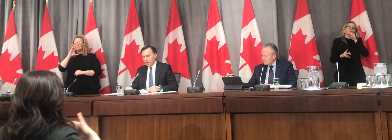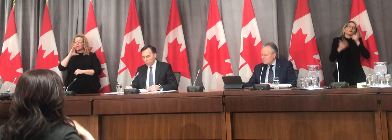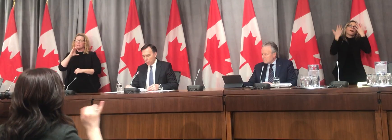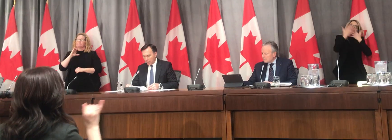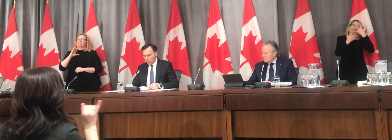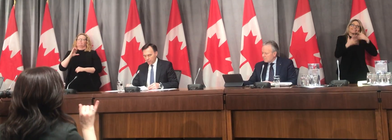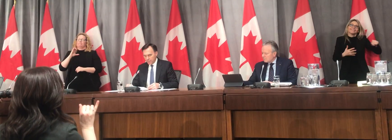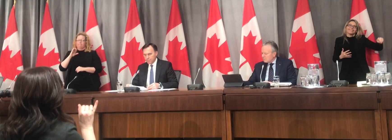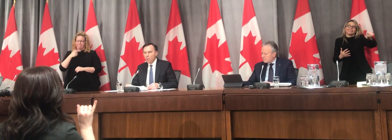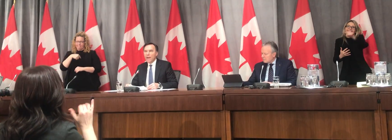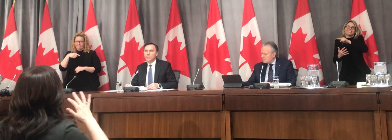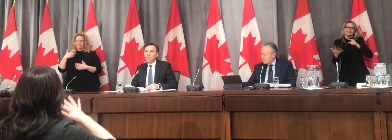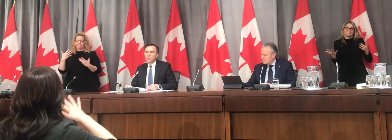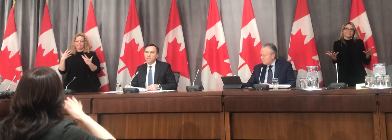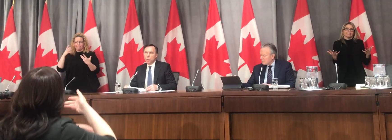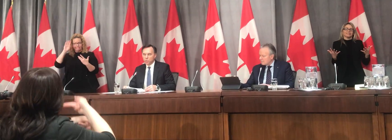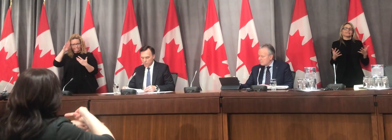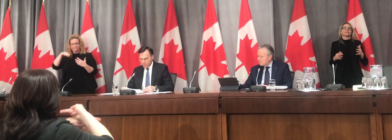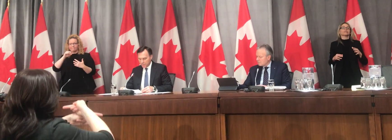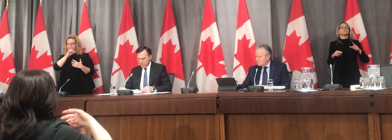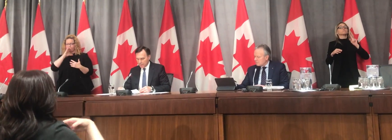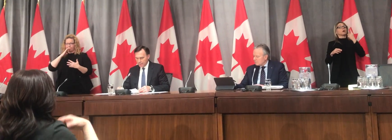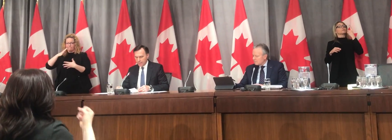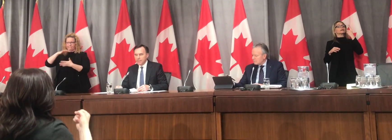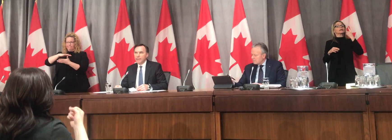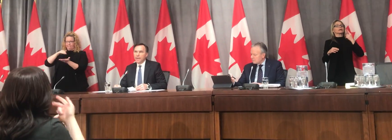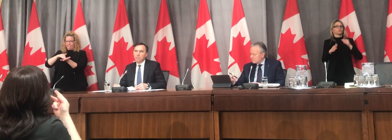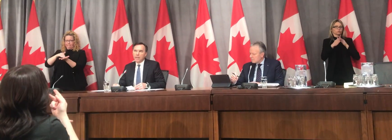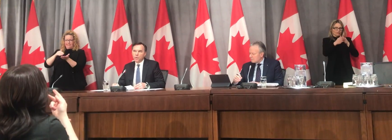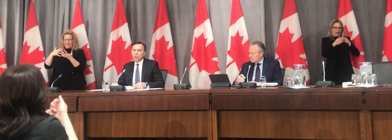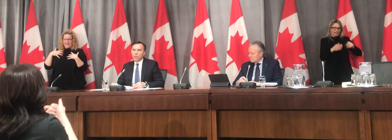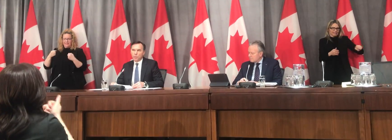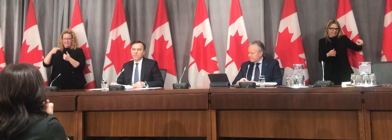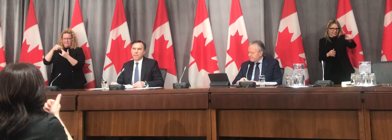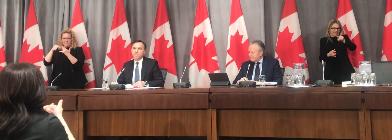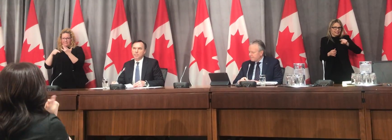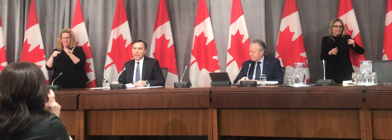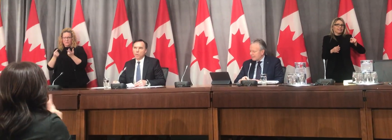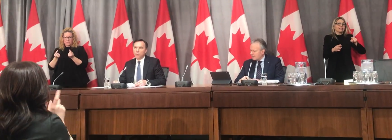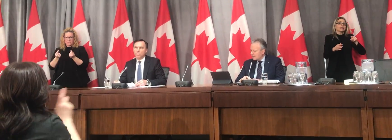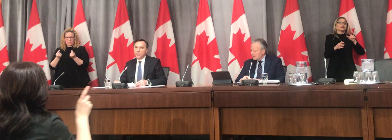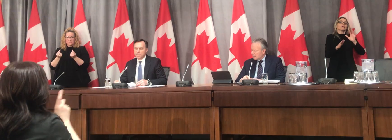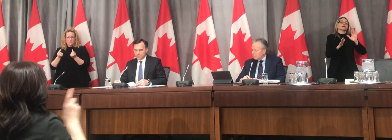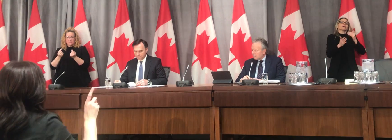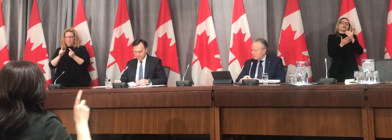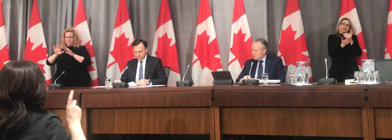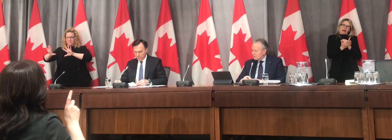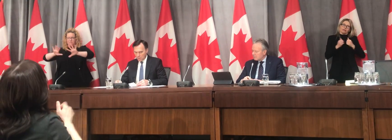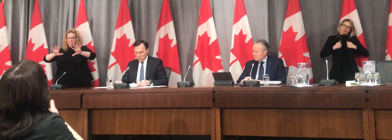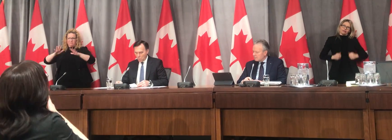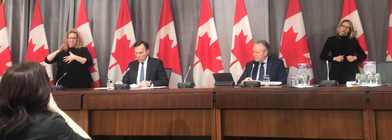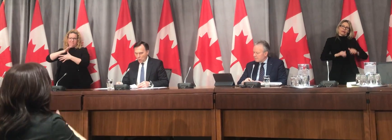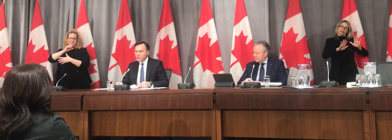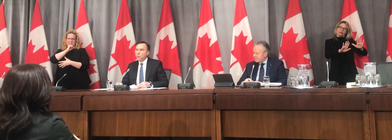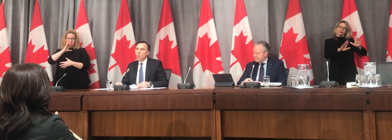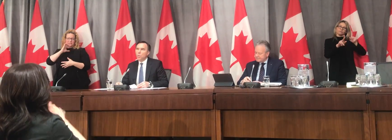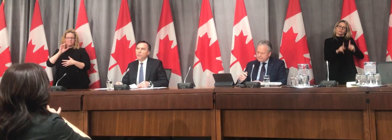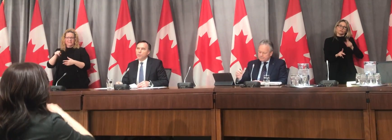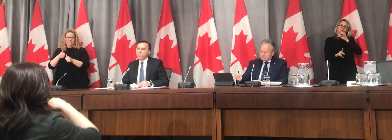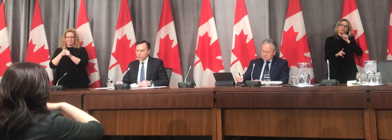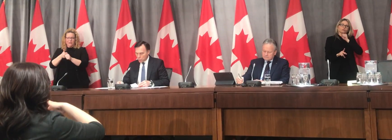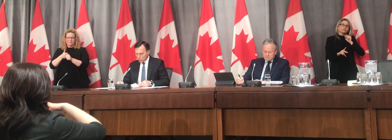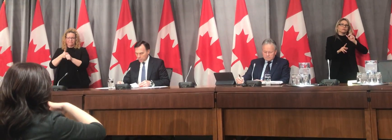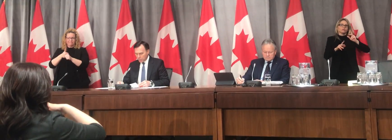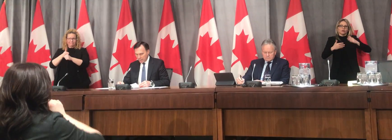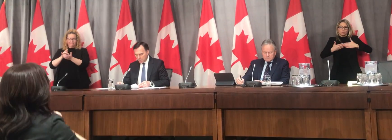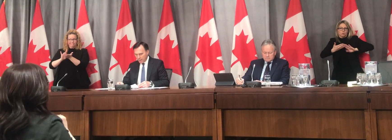please take care of your health. Practice social distancing and make sure you're listening to medical advice. We also know